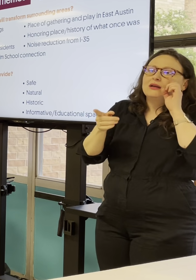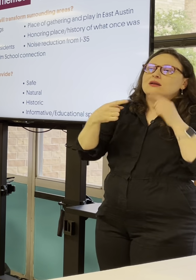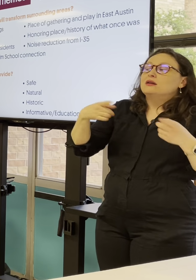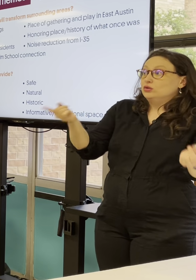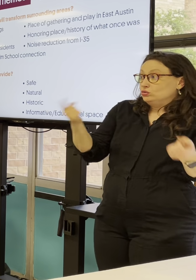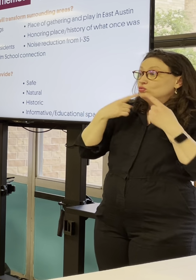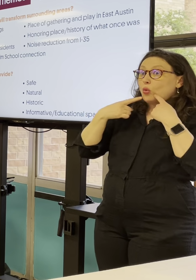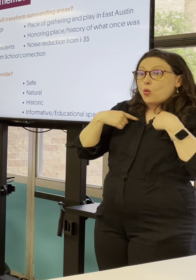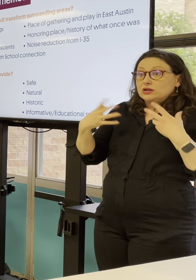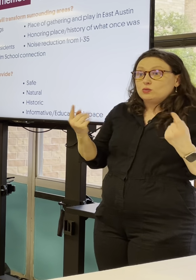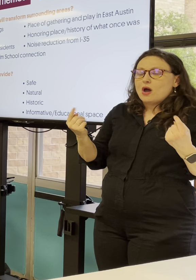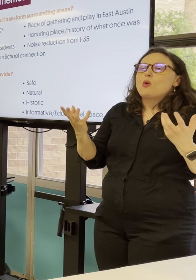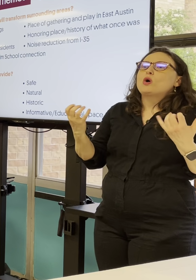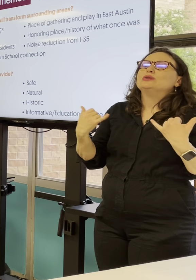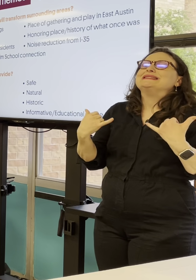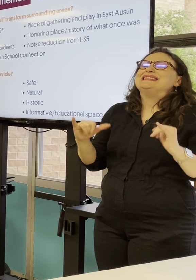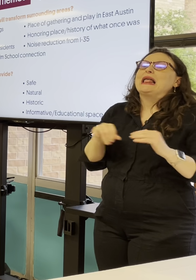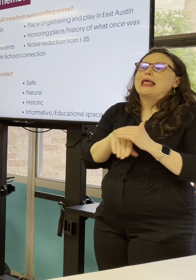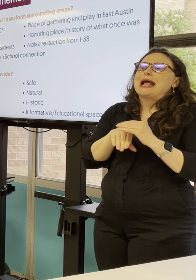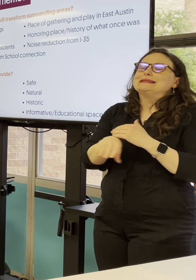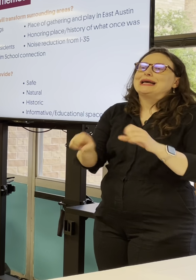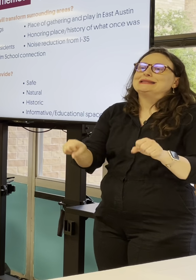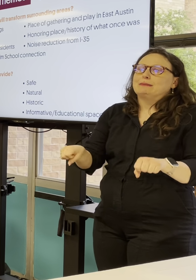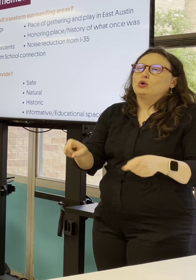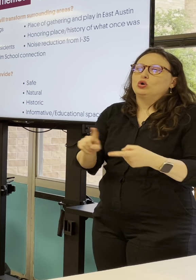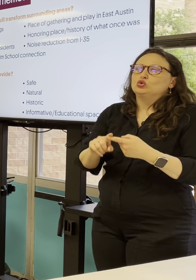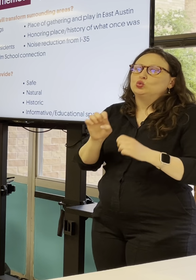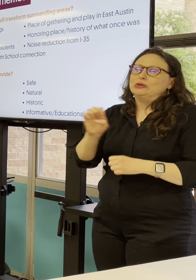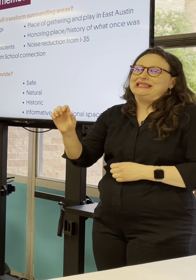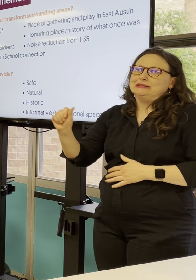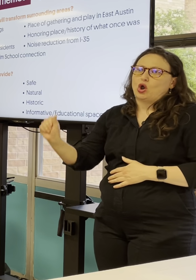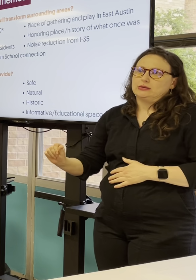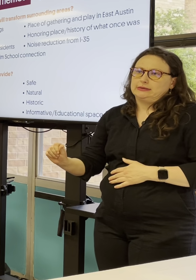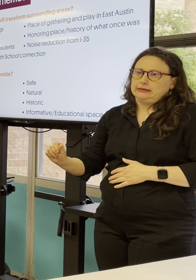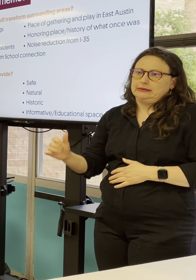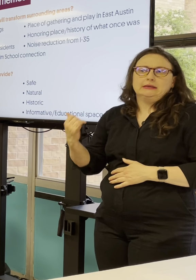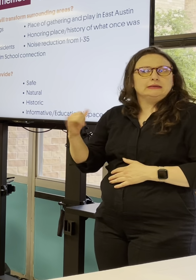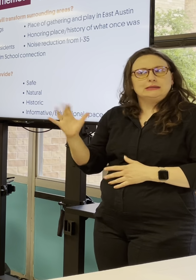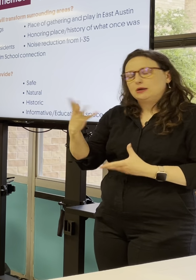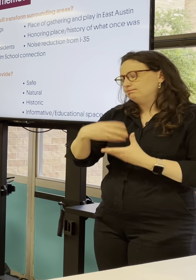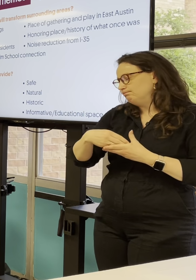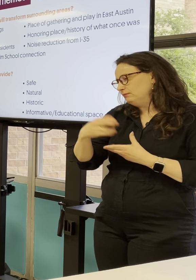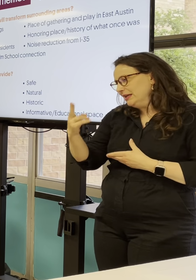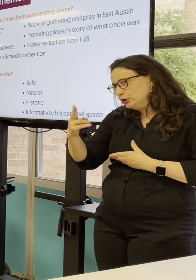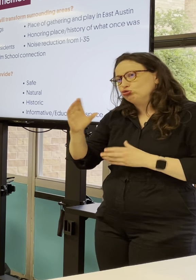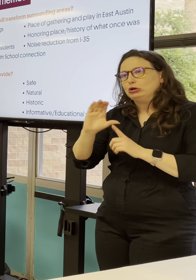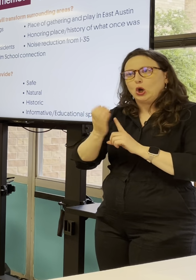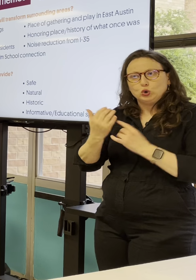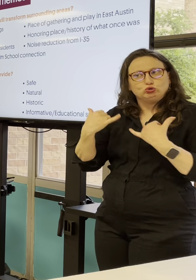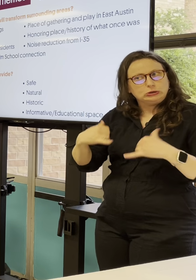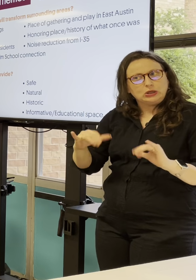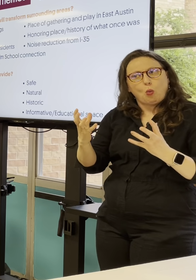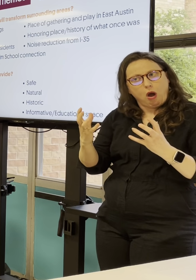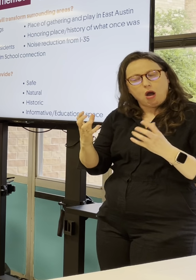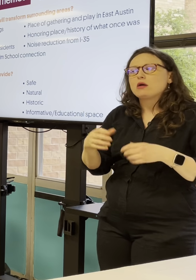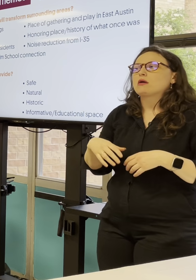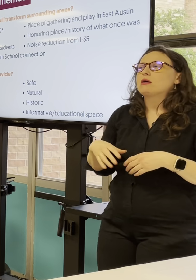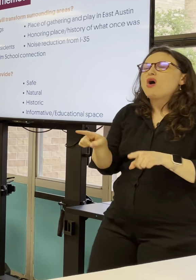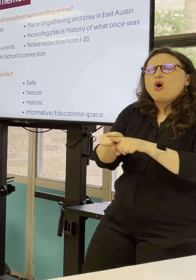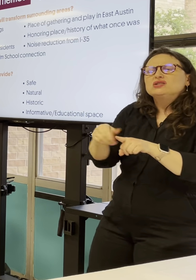sure it was still accessible to East Austin, that this still was part of your history and culture, that we were also